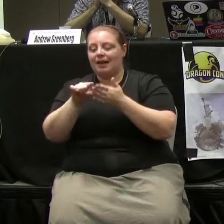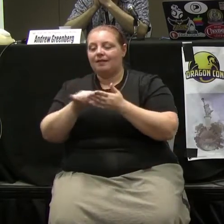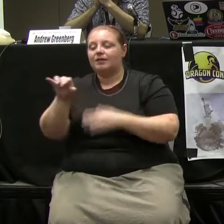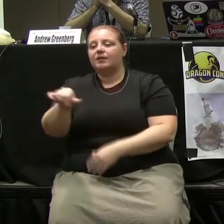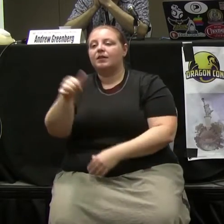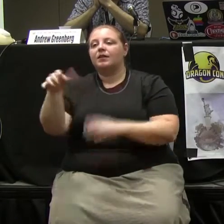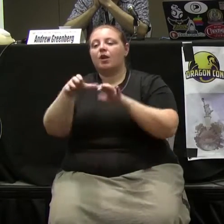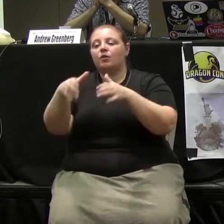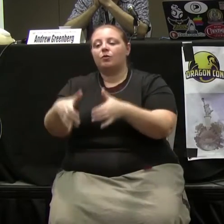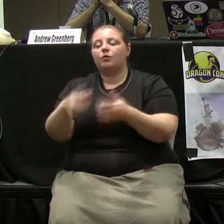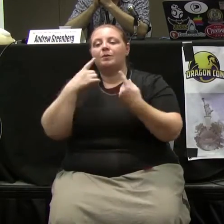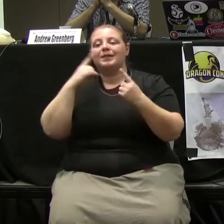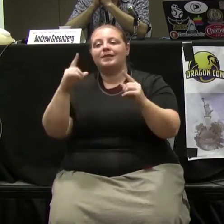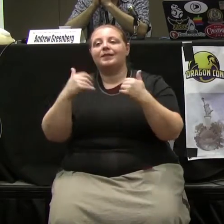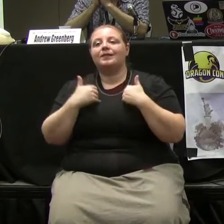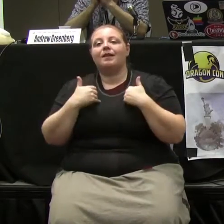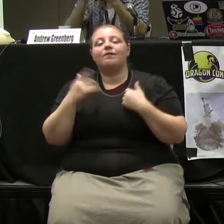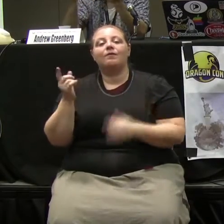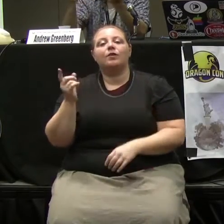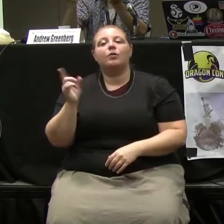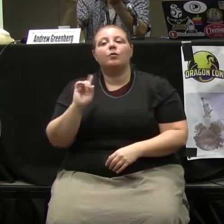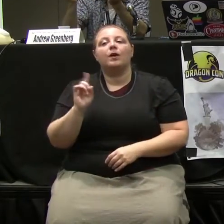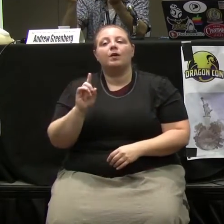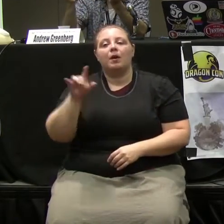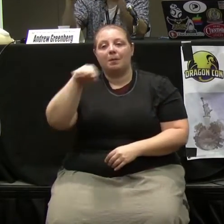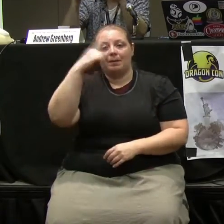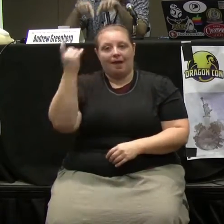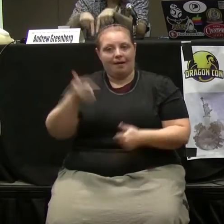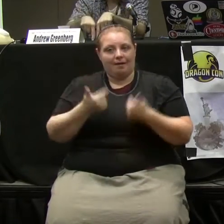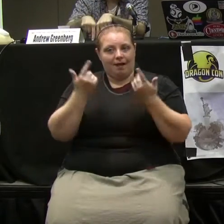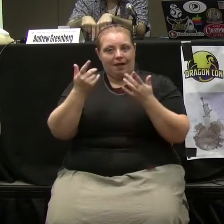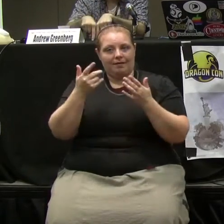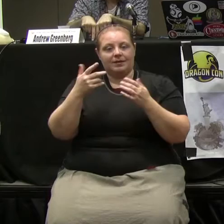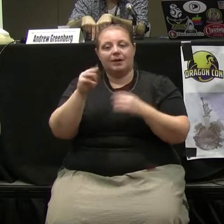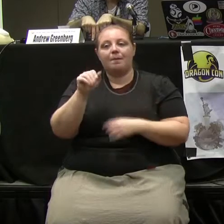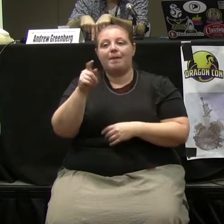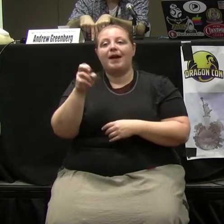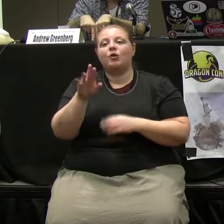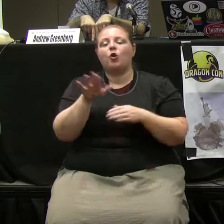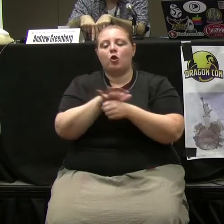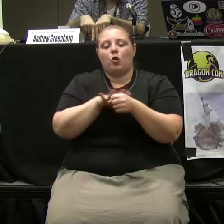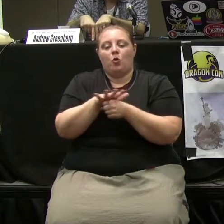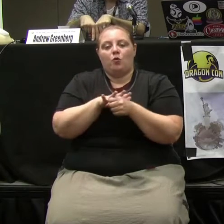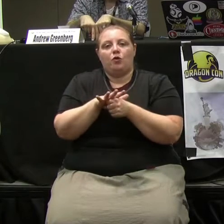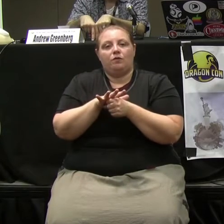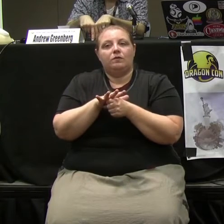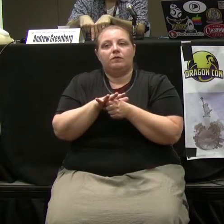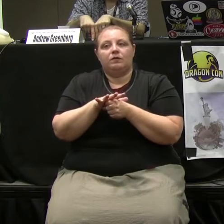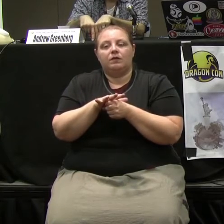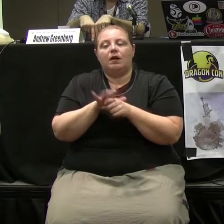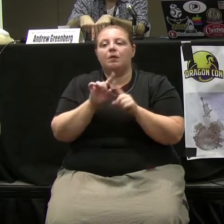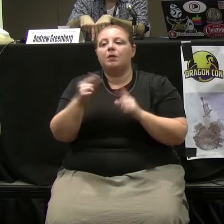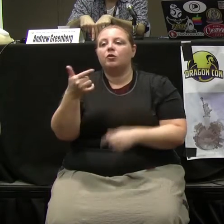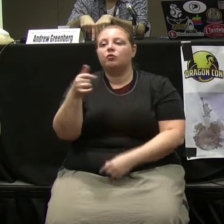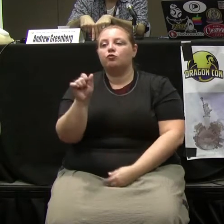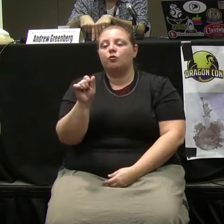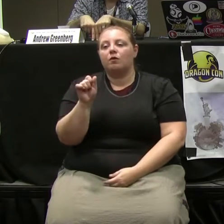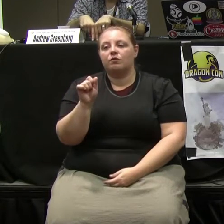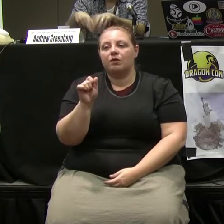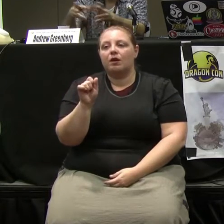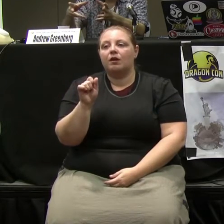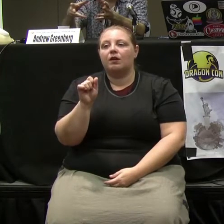was successful this time around was, again, Black Lives Matter, locally here. We think of them as a local group, but in Georgia there's